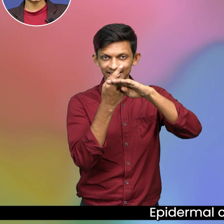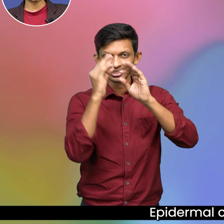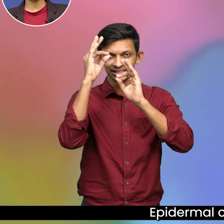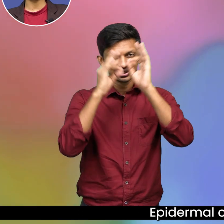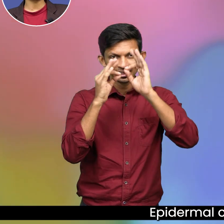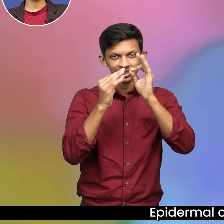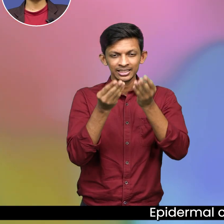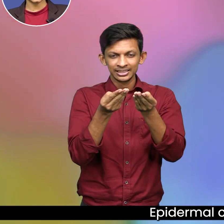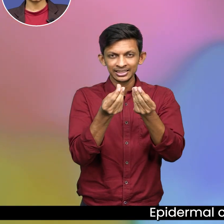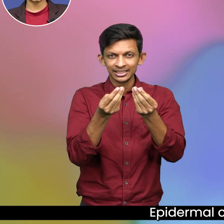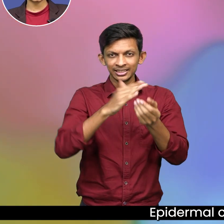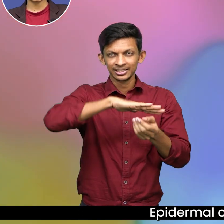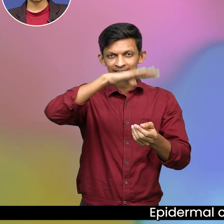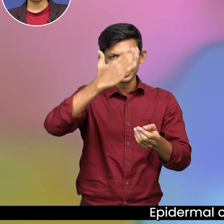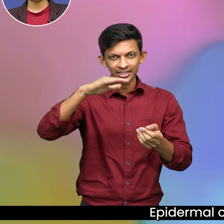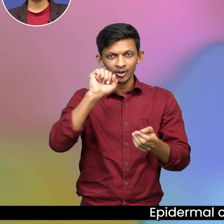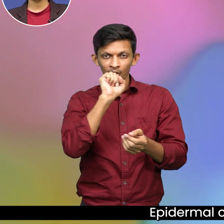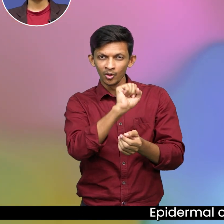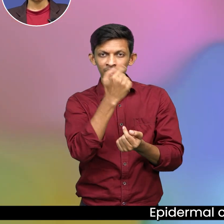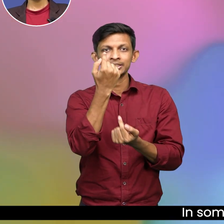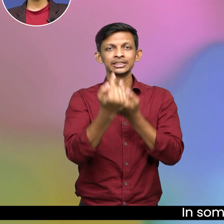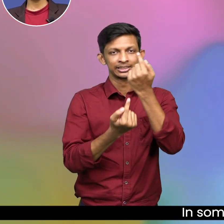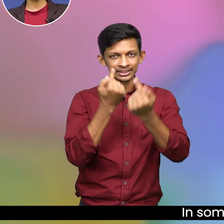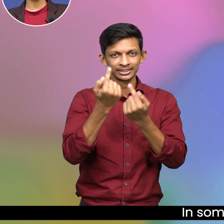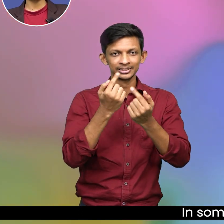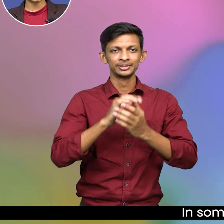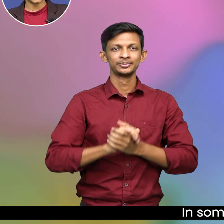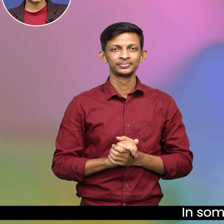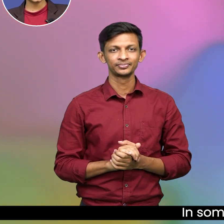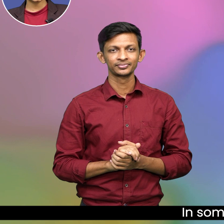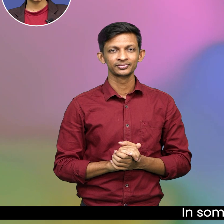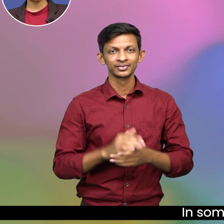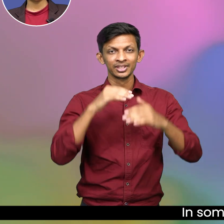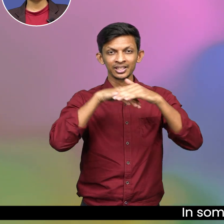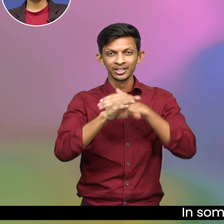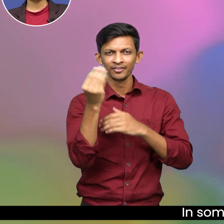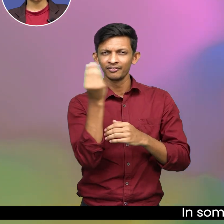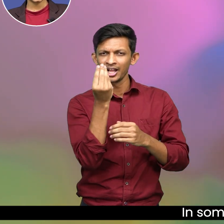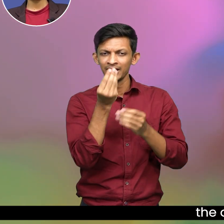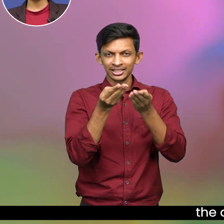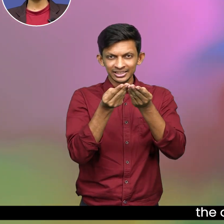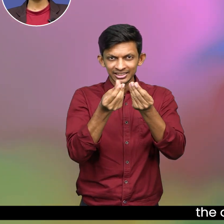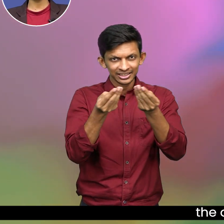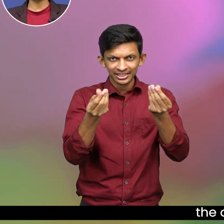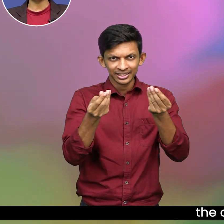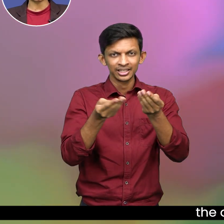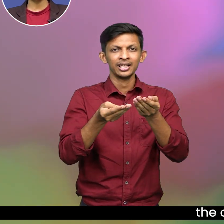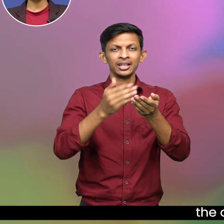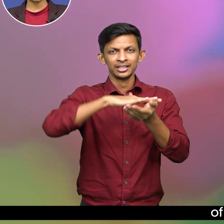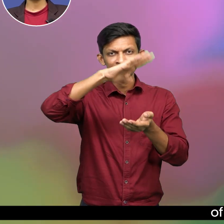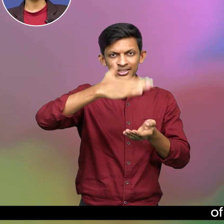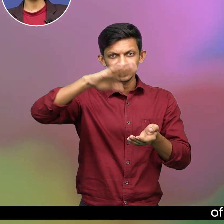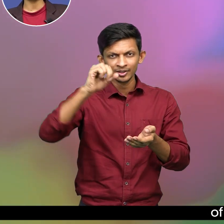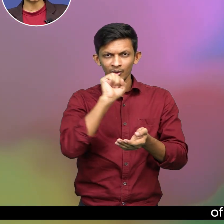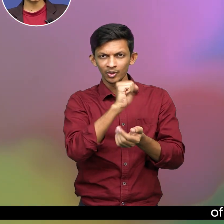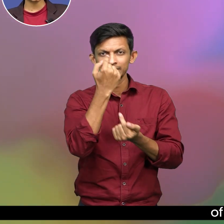Epidermal cells in desert plants. In some desert plants, the outer surface